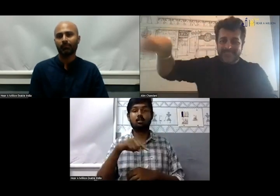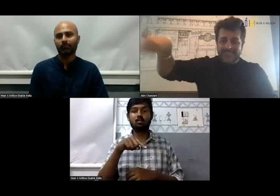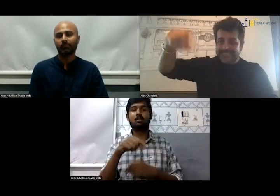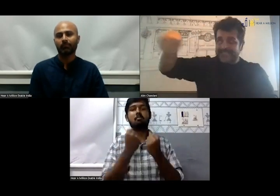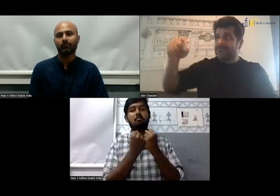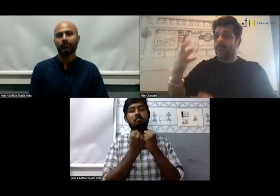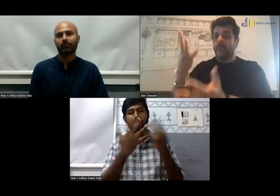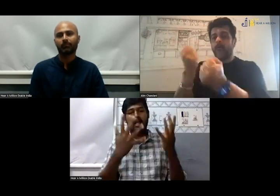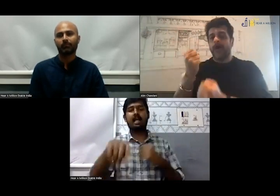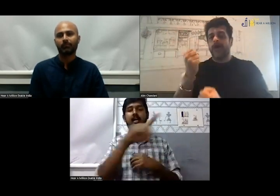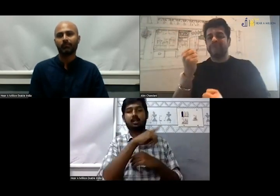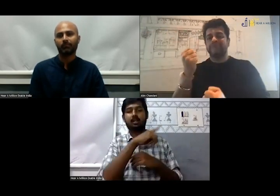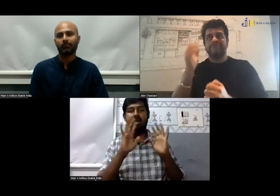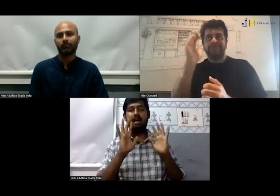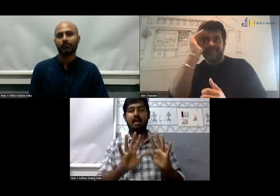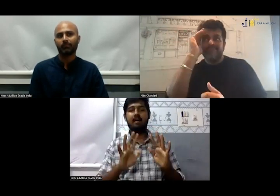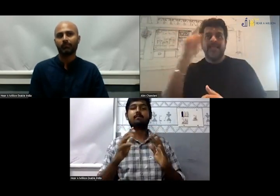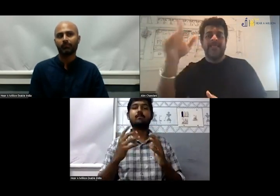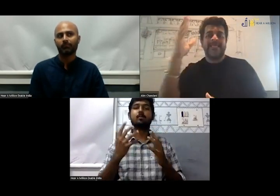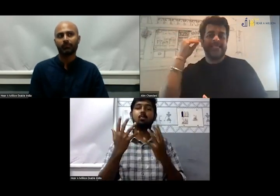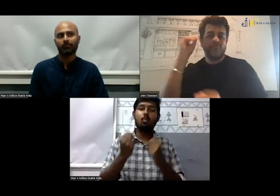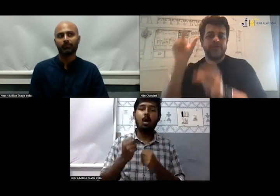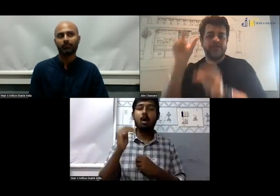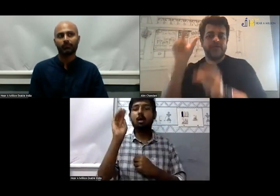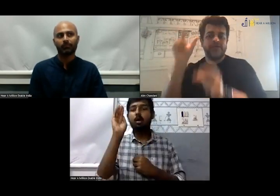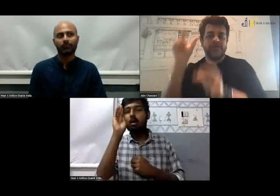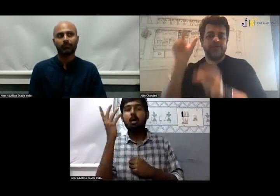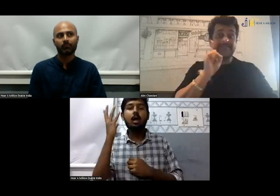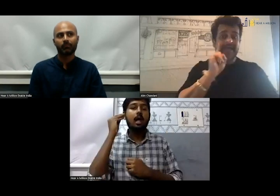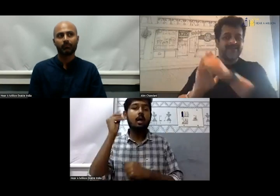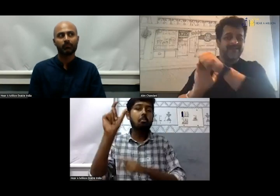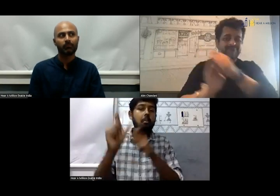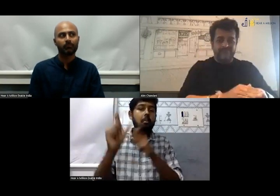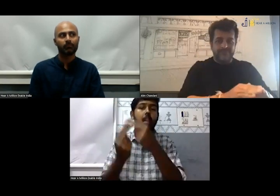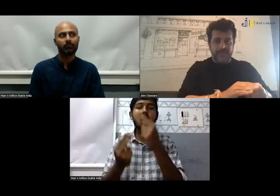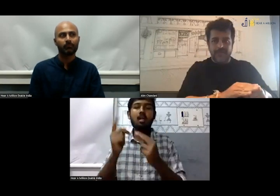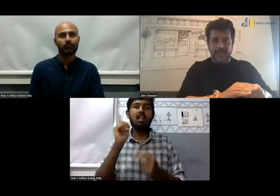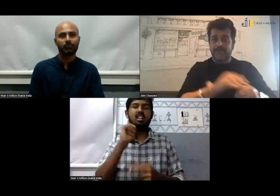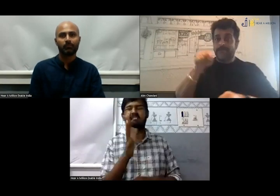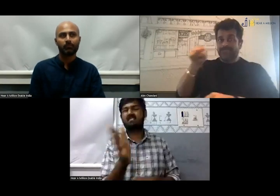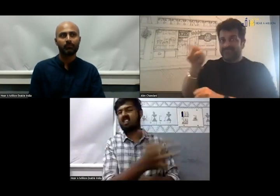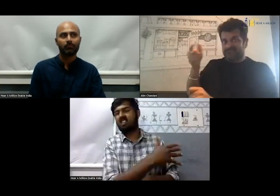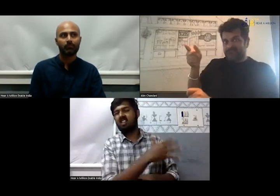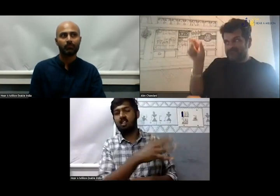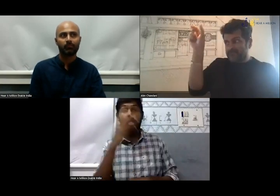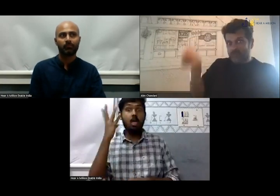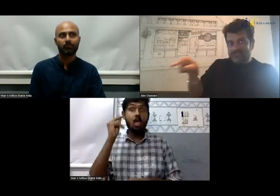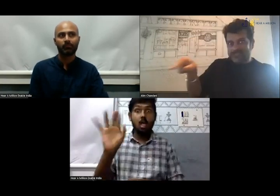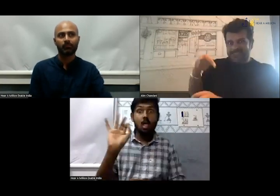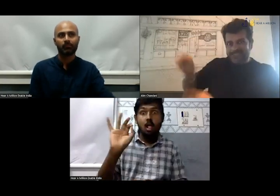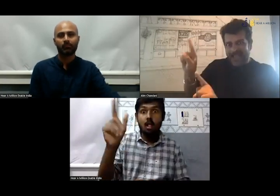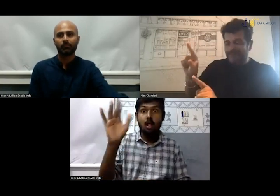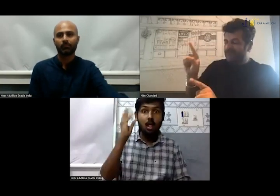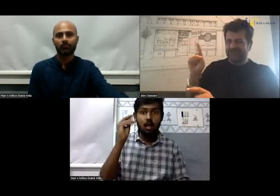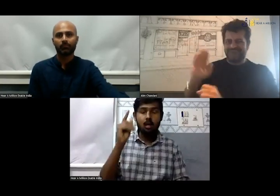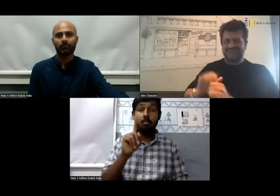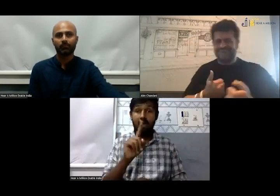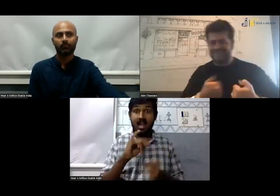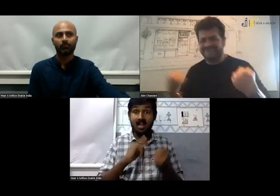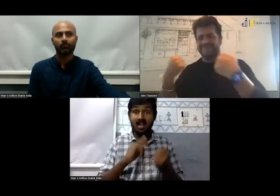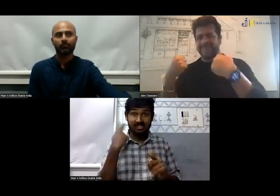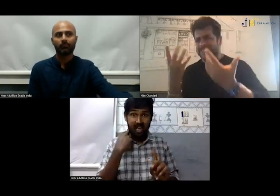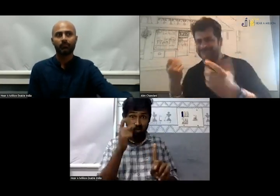where there are all hearing people and who speak well and they discriminate deaf community